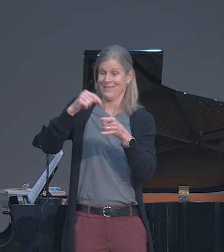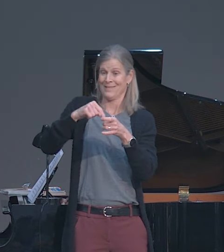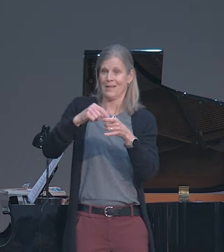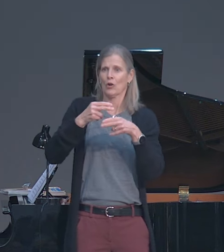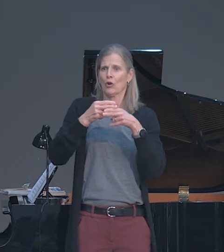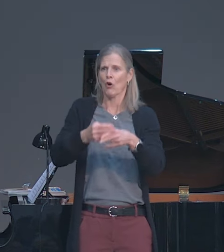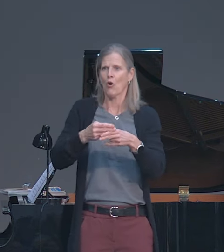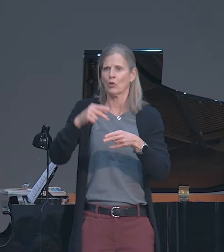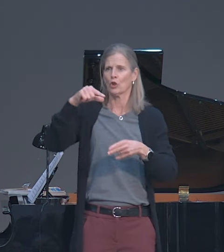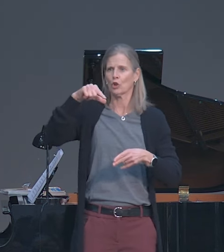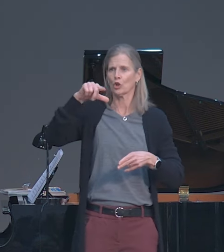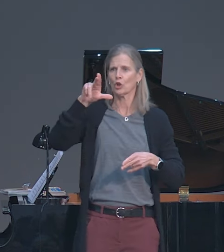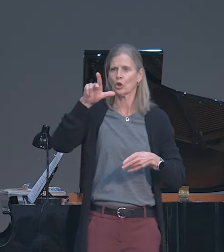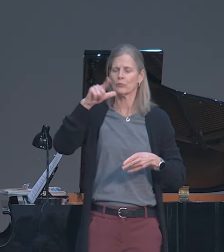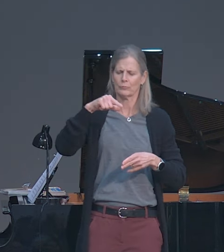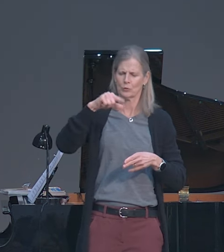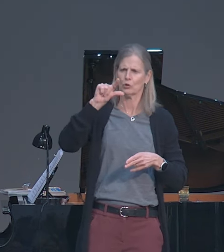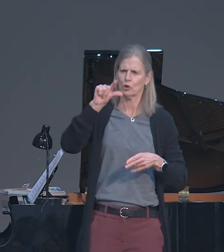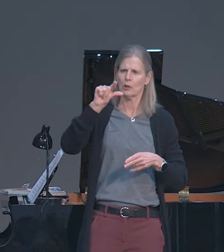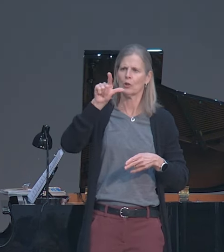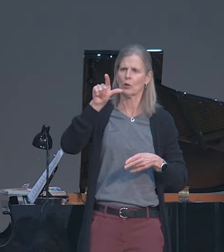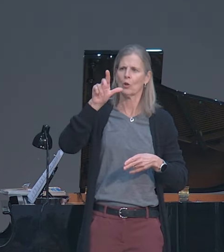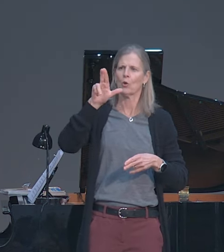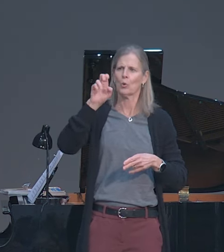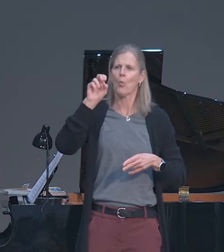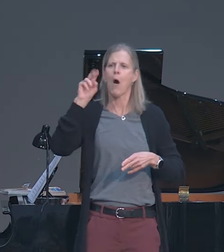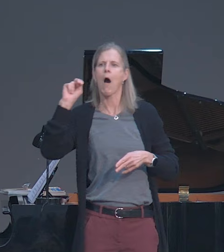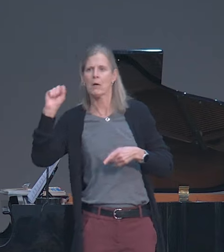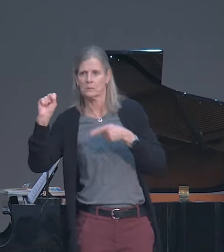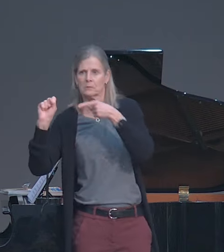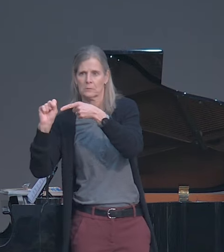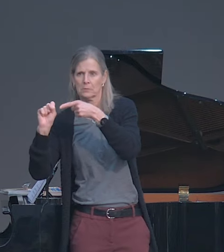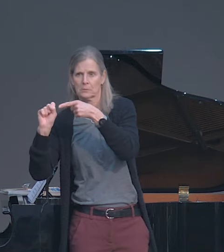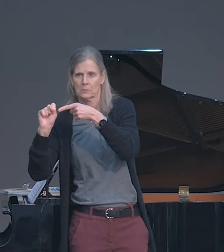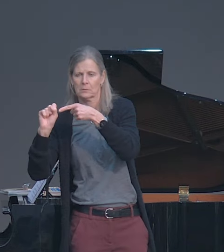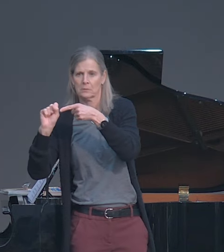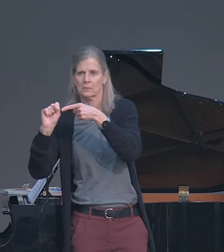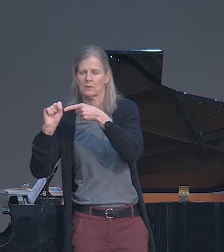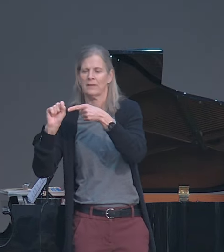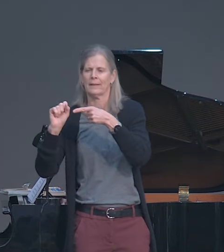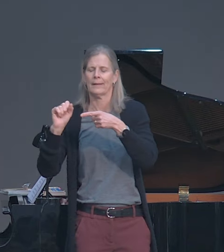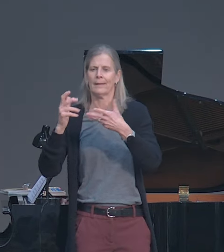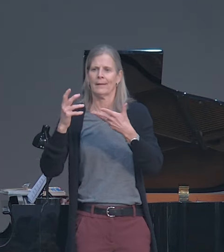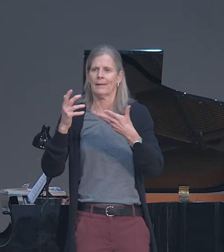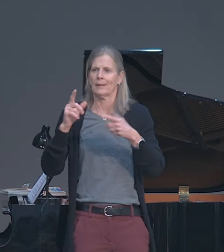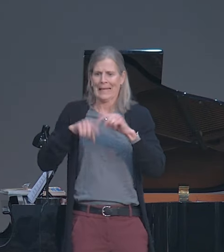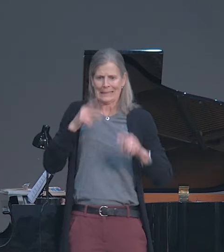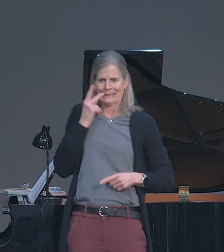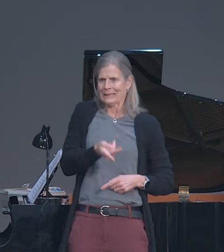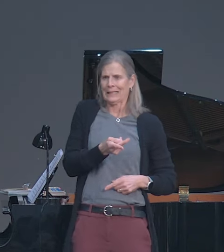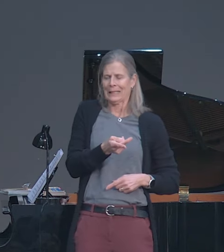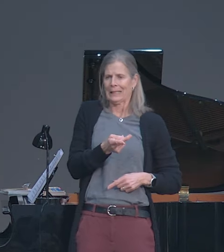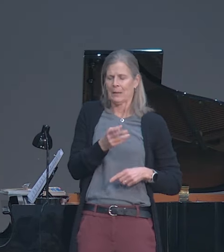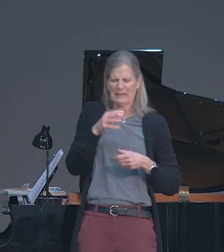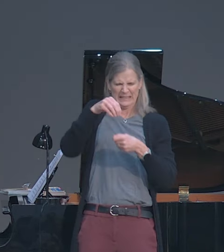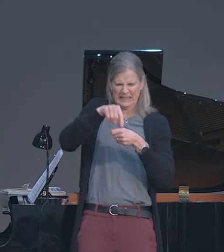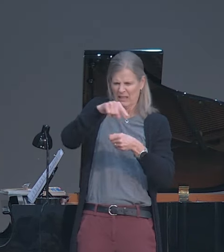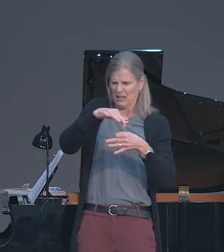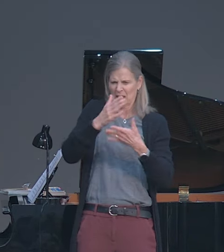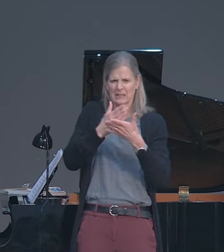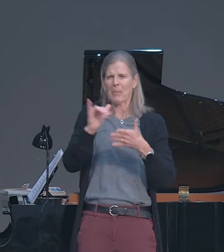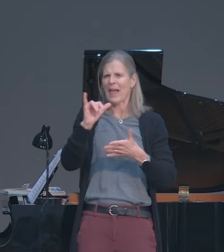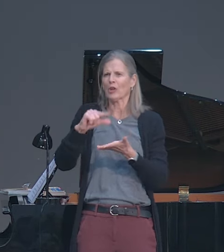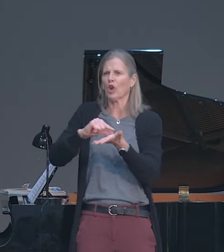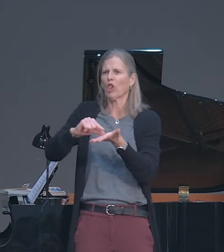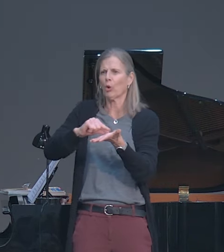are called gluons. They say that gluons are unobservable subatomic glue,